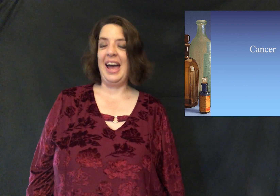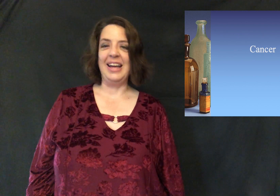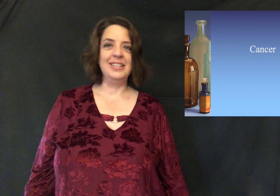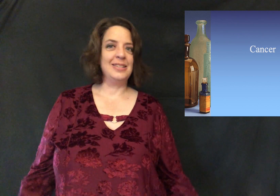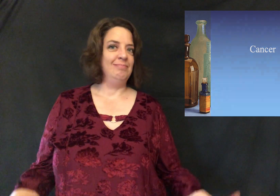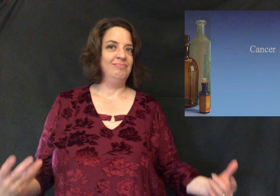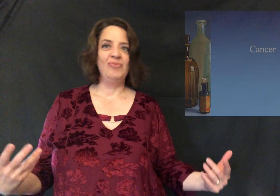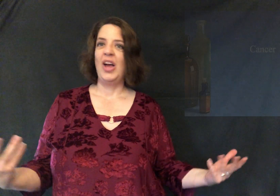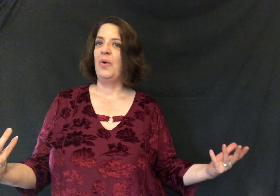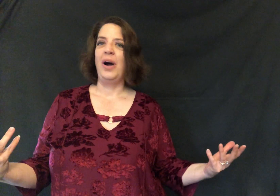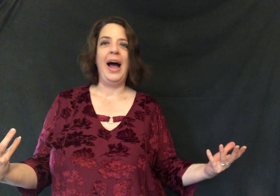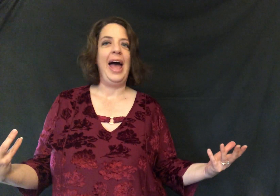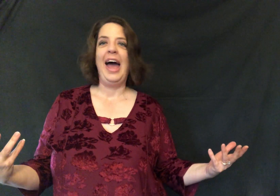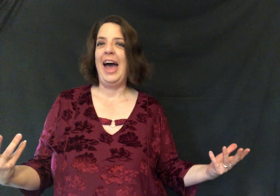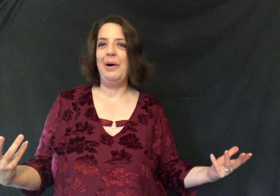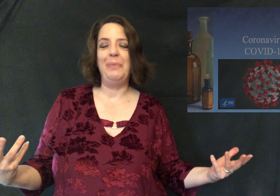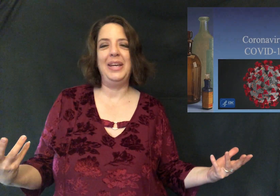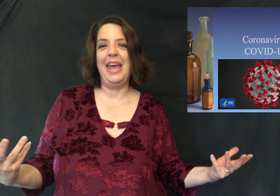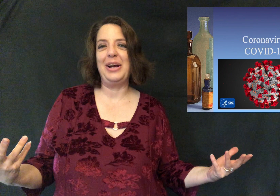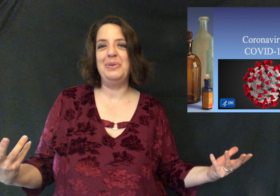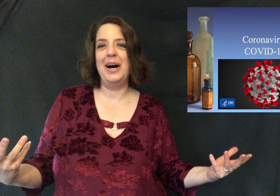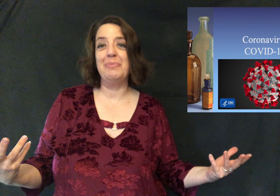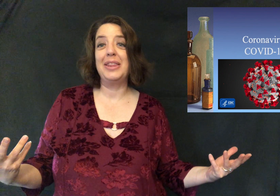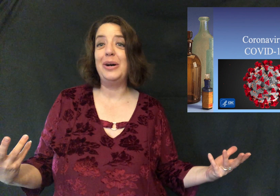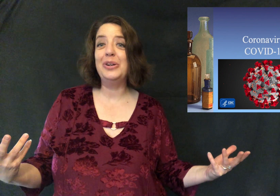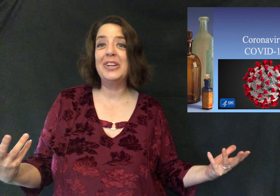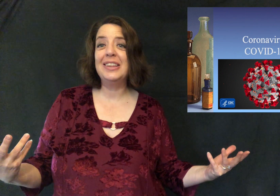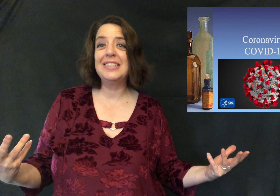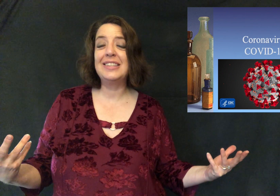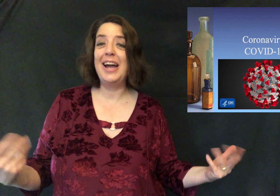And how we can't go on without learning this sign.